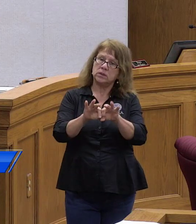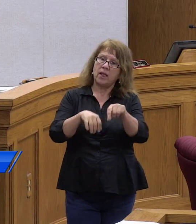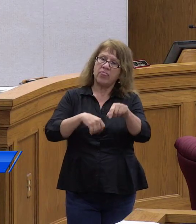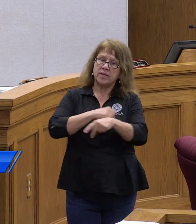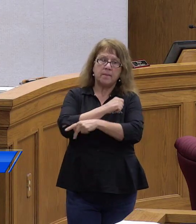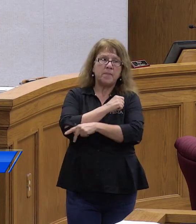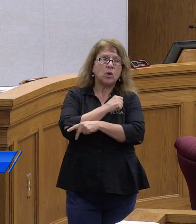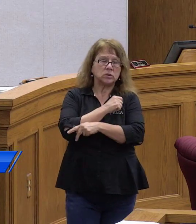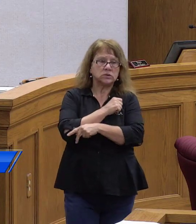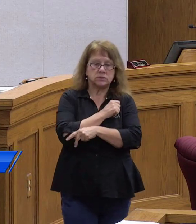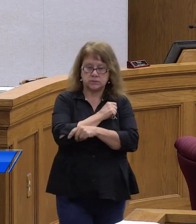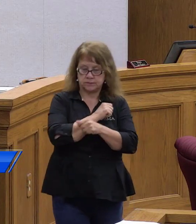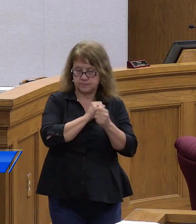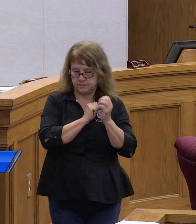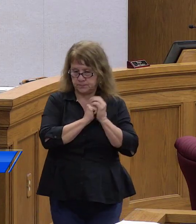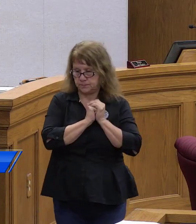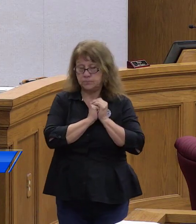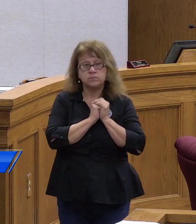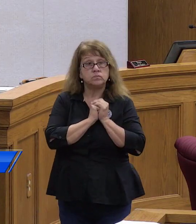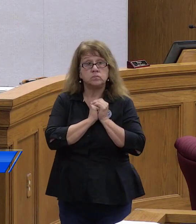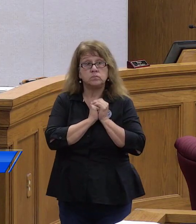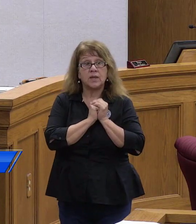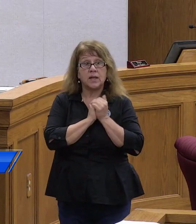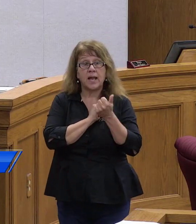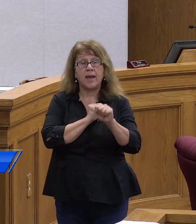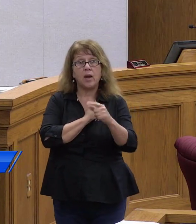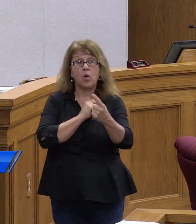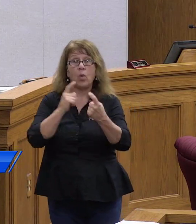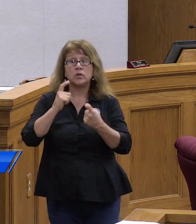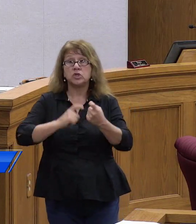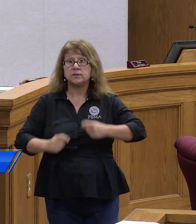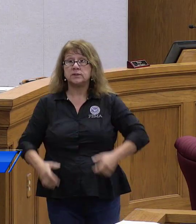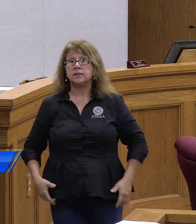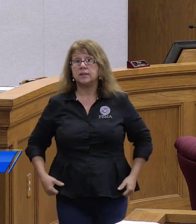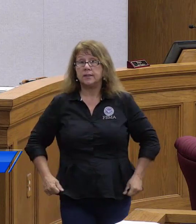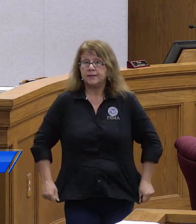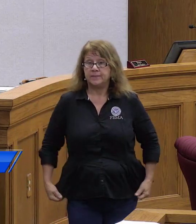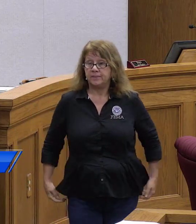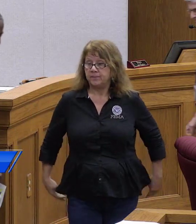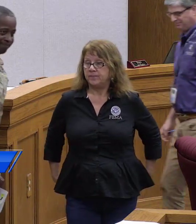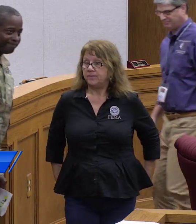you. Any questions?